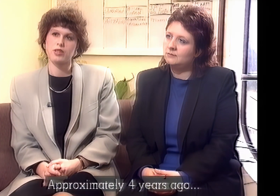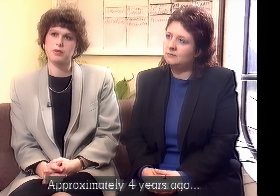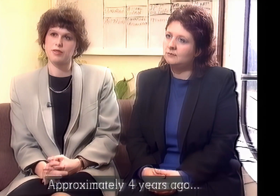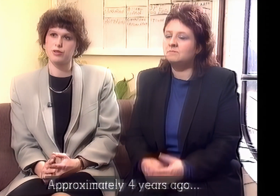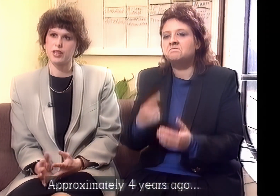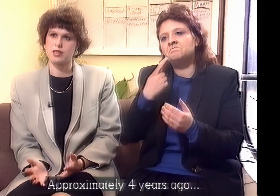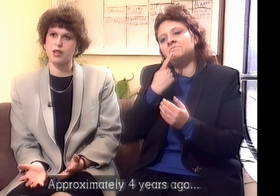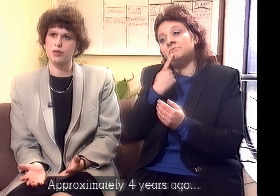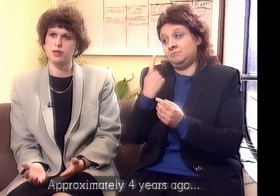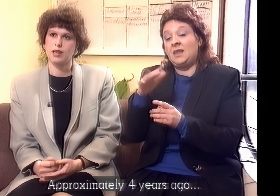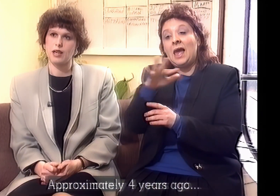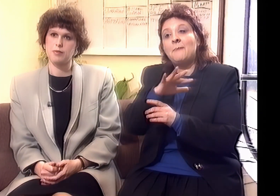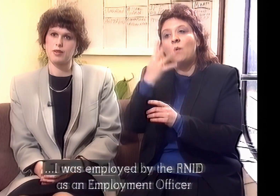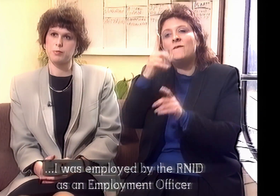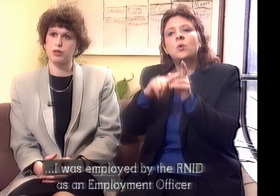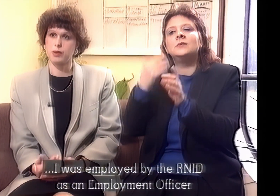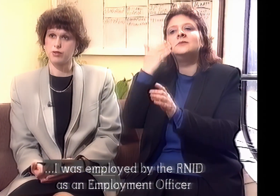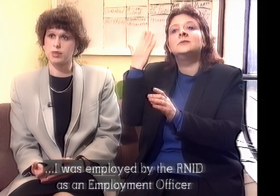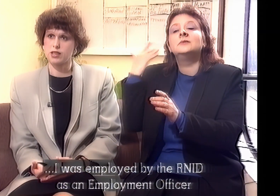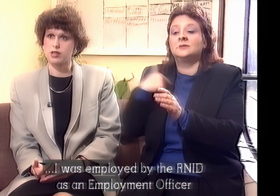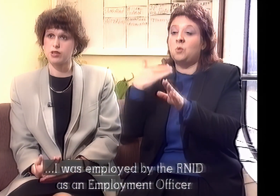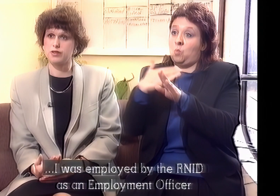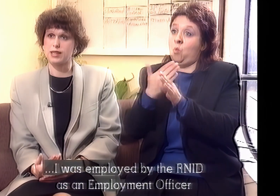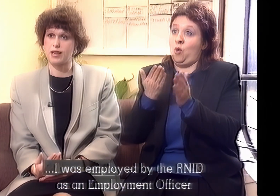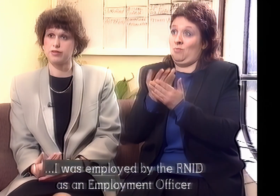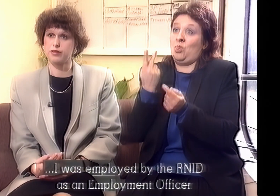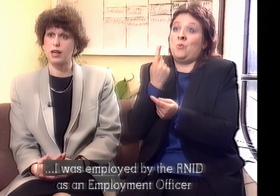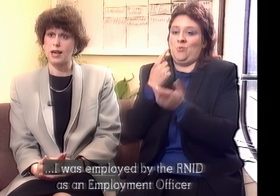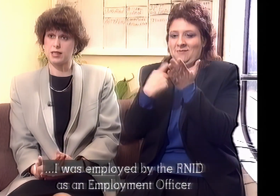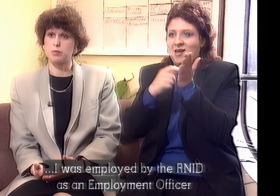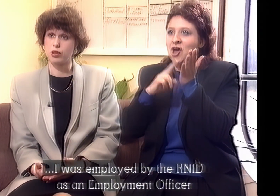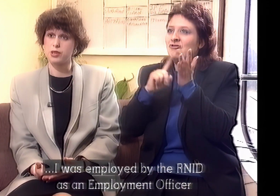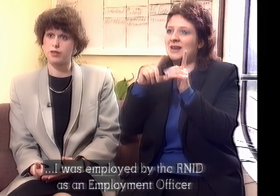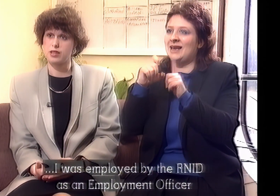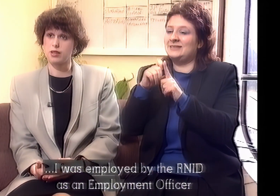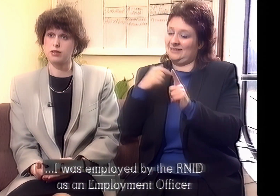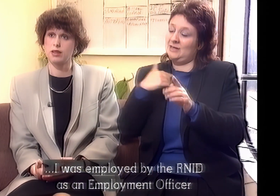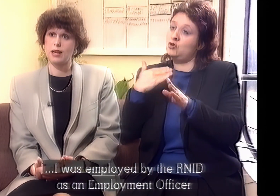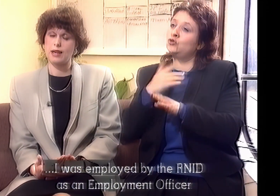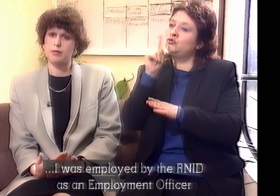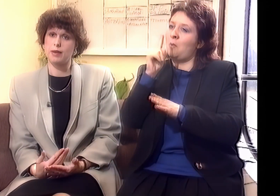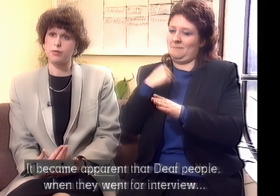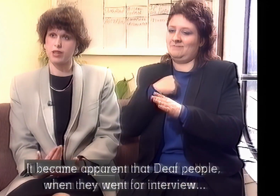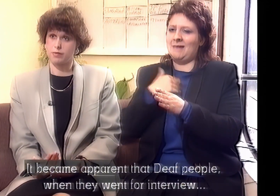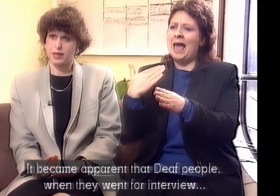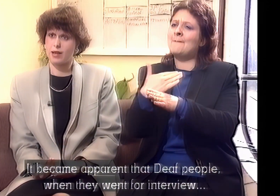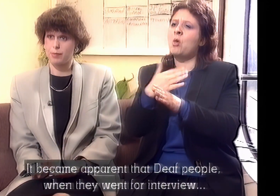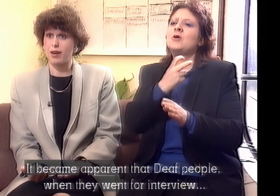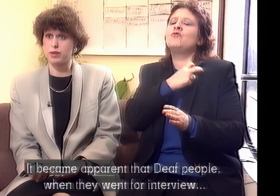Approximately 4 years ago, I was employed by the Royal National Institute for the Deaf as an employment officer. And when it became apparent within the